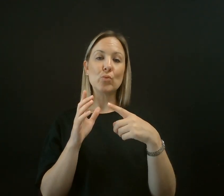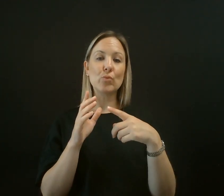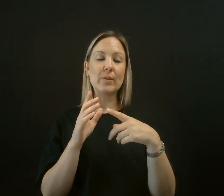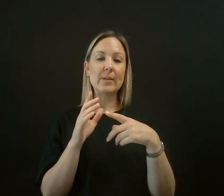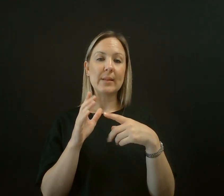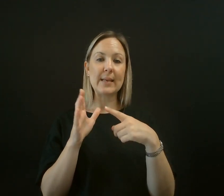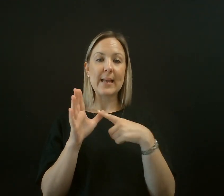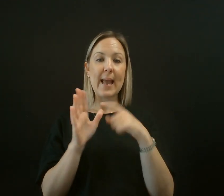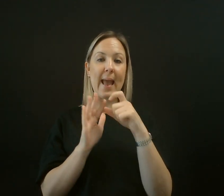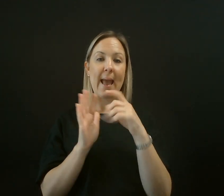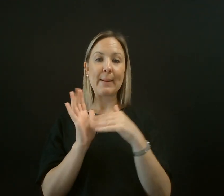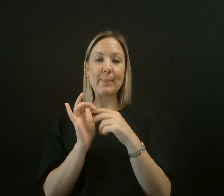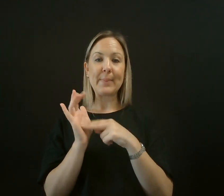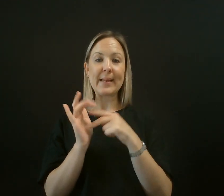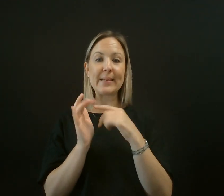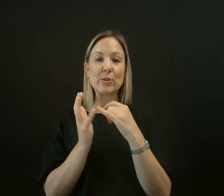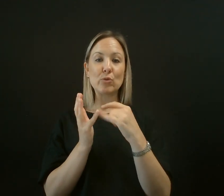administrative tribunal